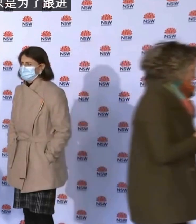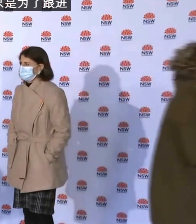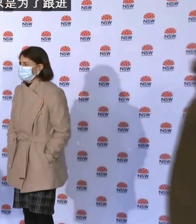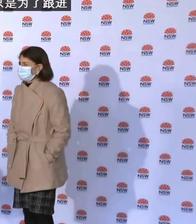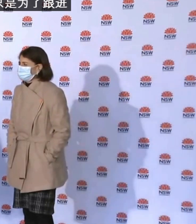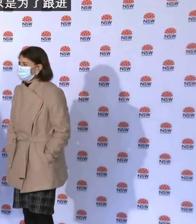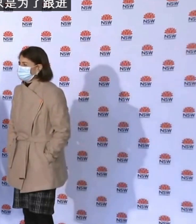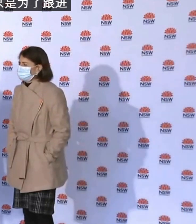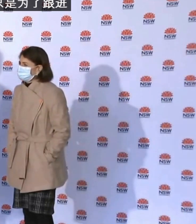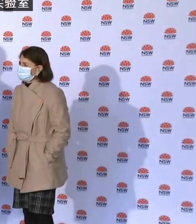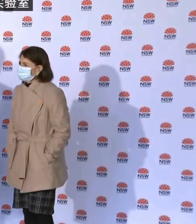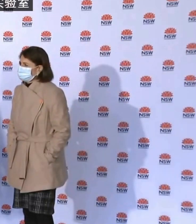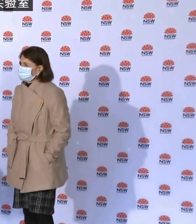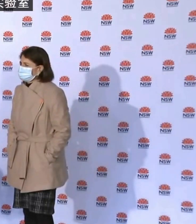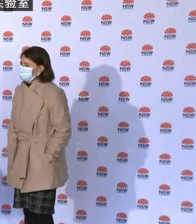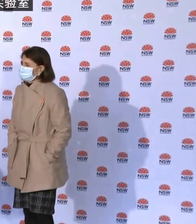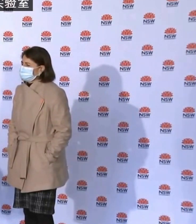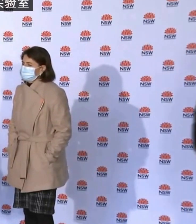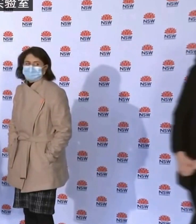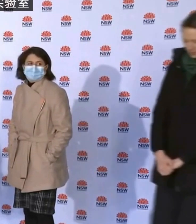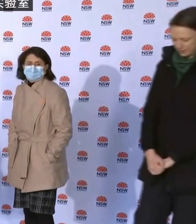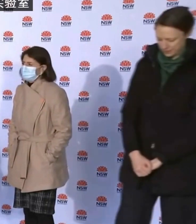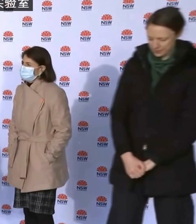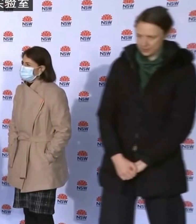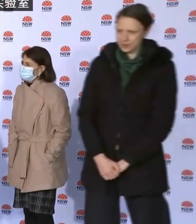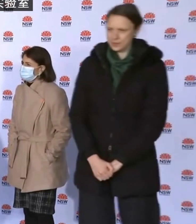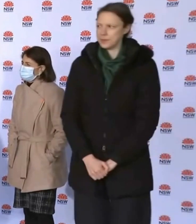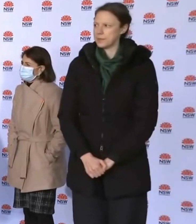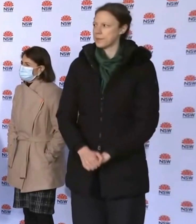Dr. Chant, just to follow up, just in regards to that pathology lab